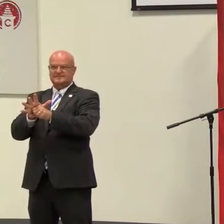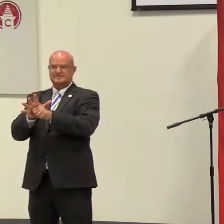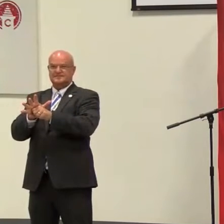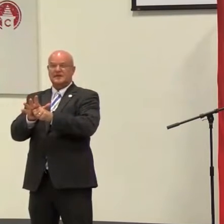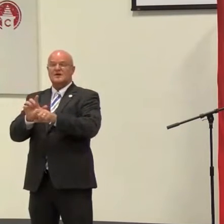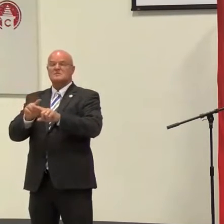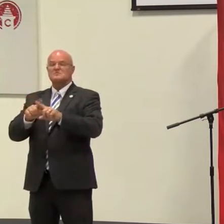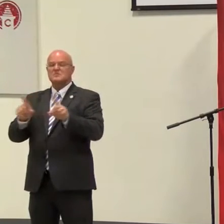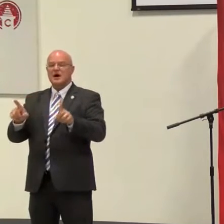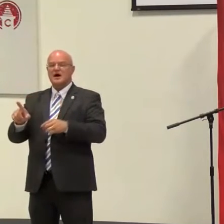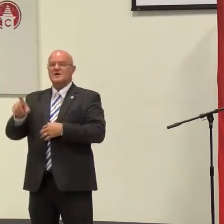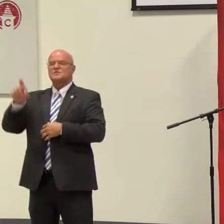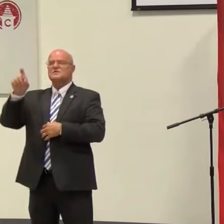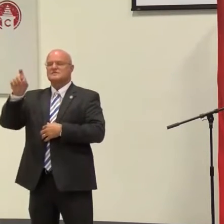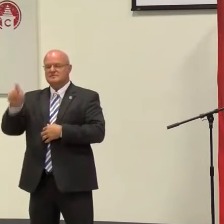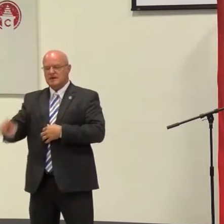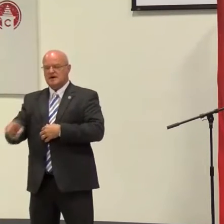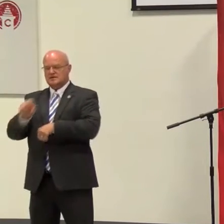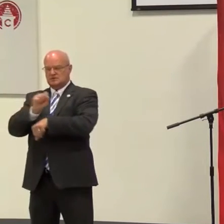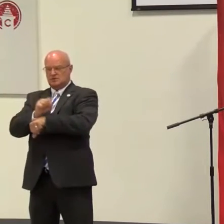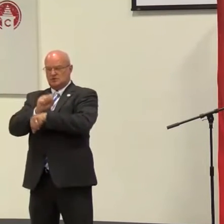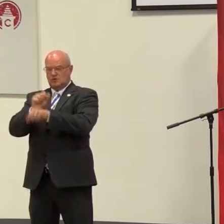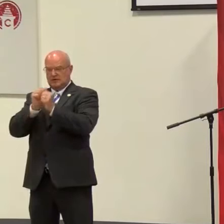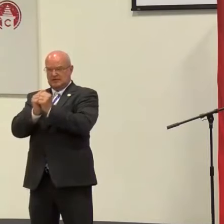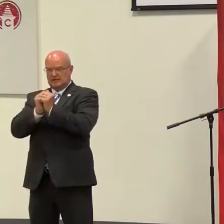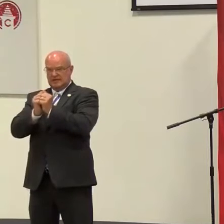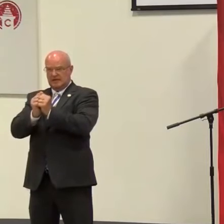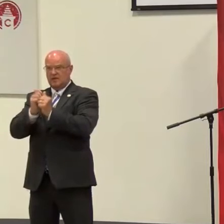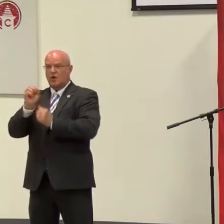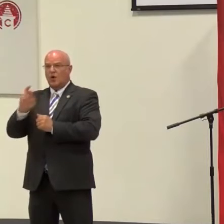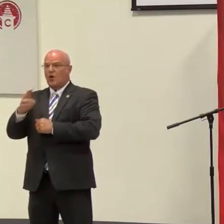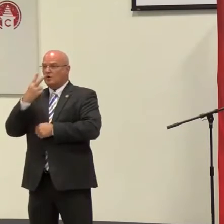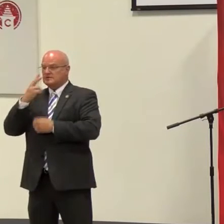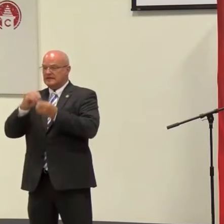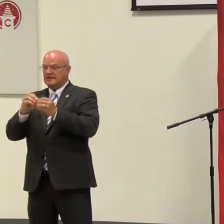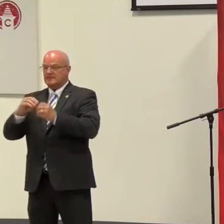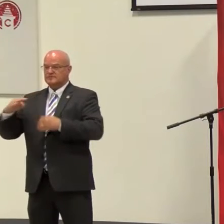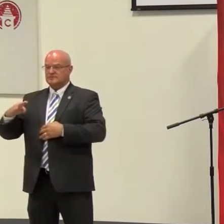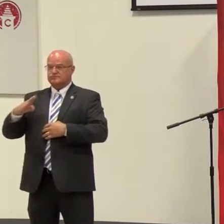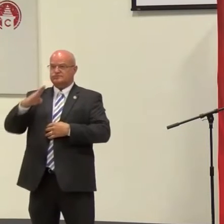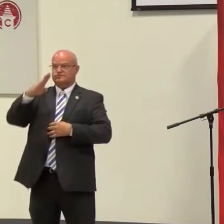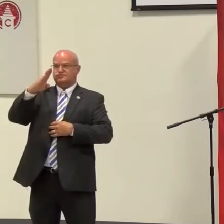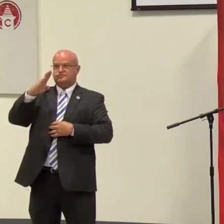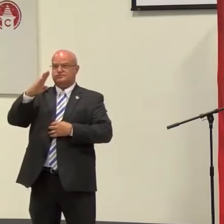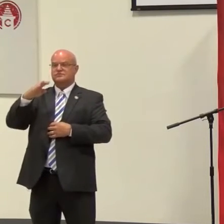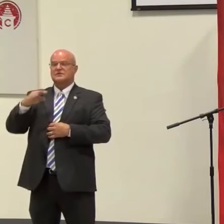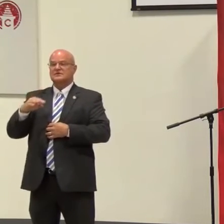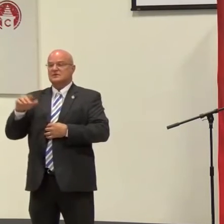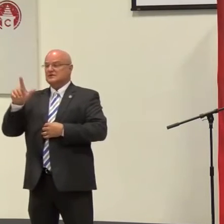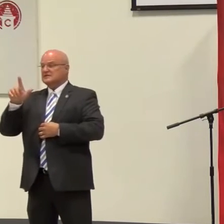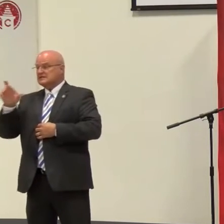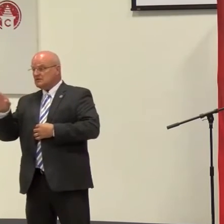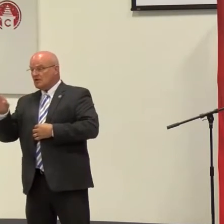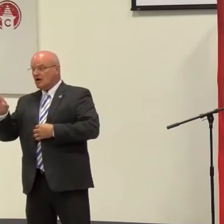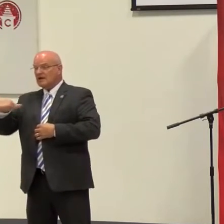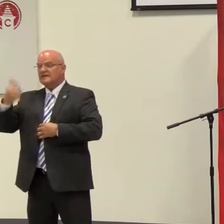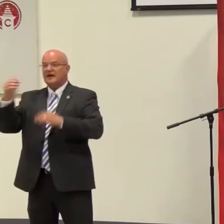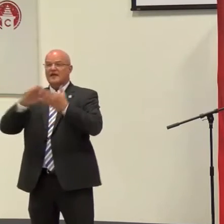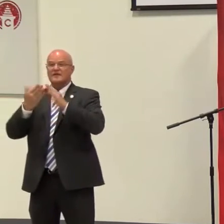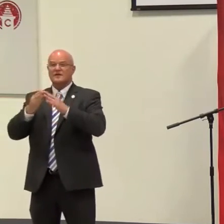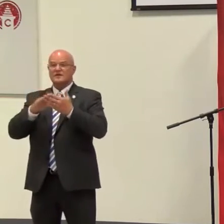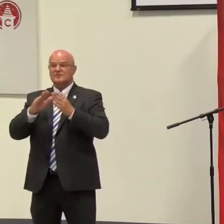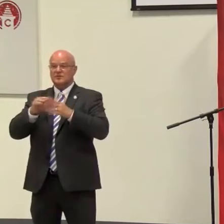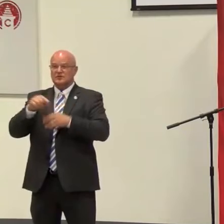outbreak. But we have to do those things, otherwise we'll see those go up and up. So to Little Rock and to all the other